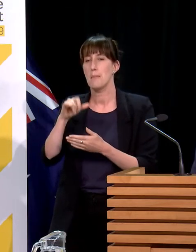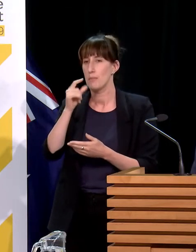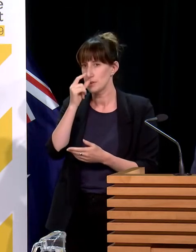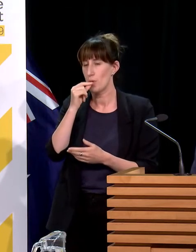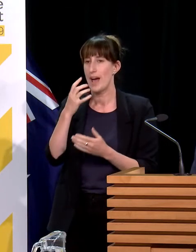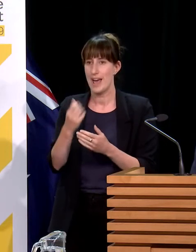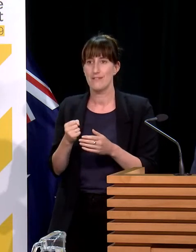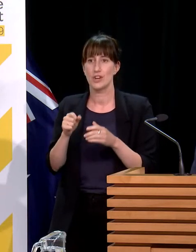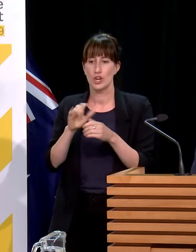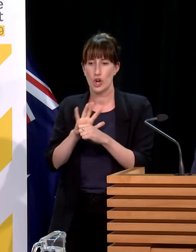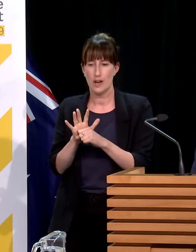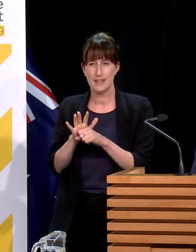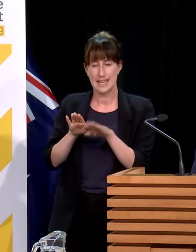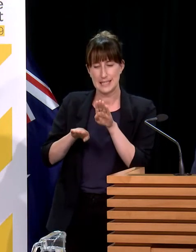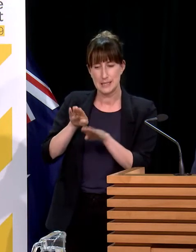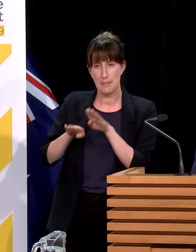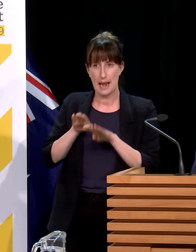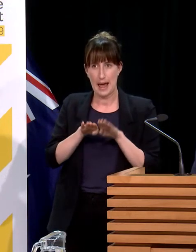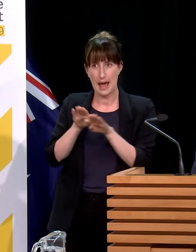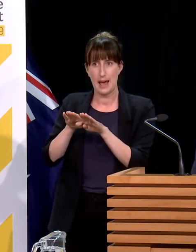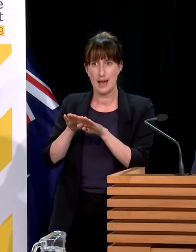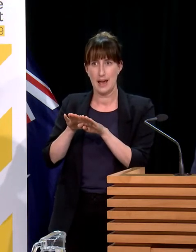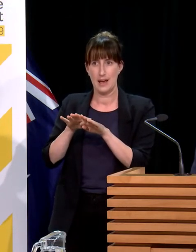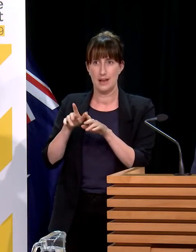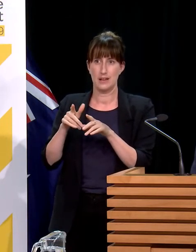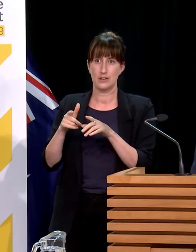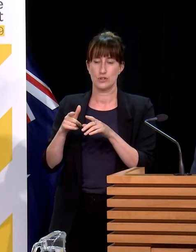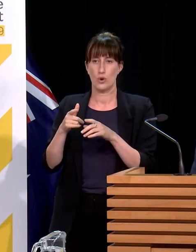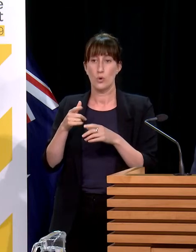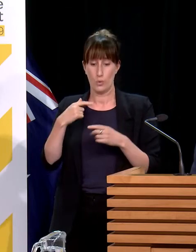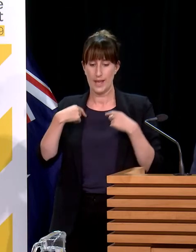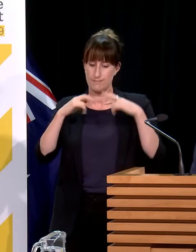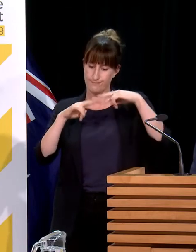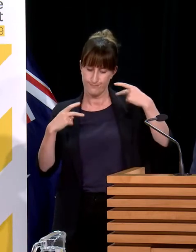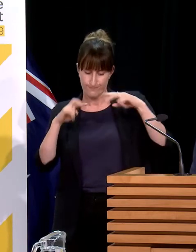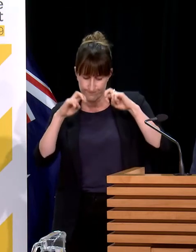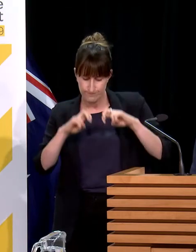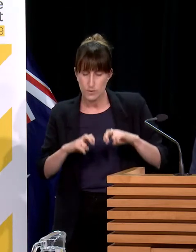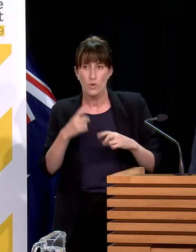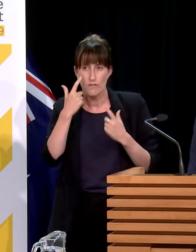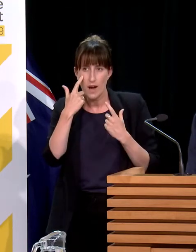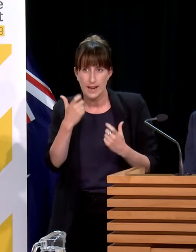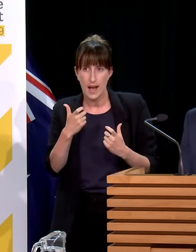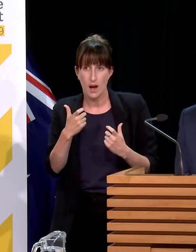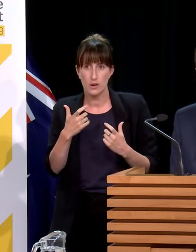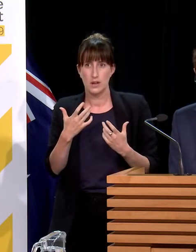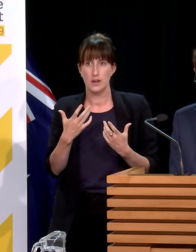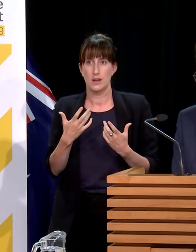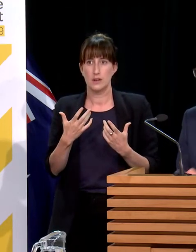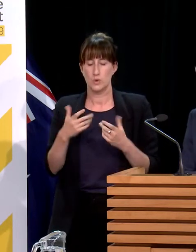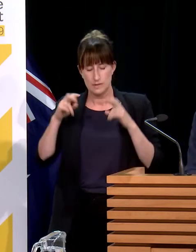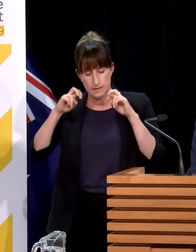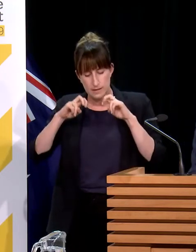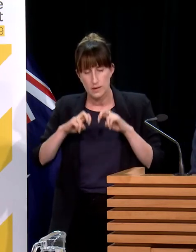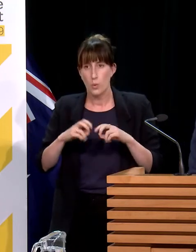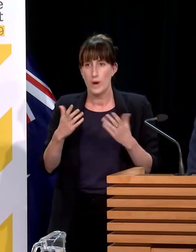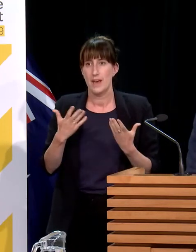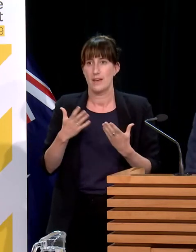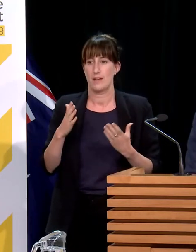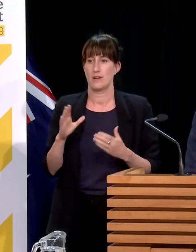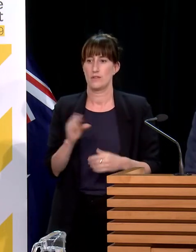with a genomic match for someone who is completely unrelated, then that would be something that we would bore into in great detail to find out what's happened